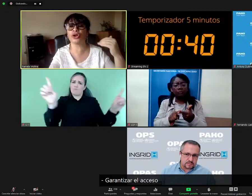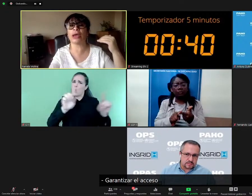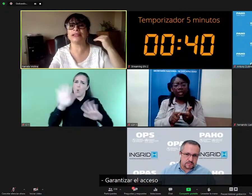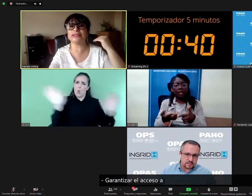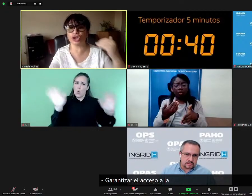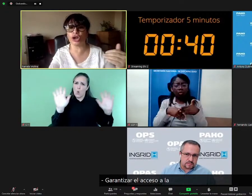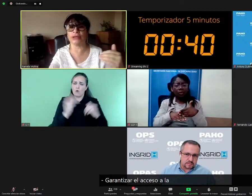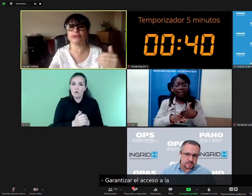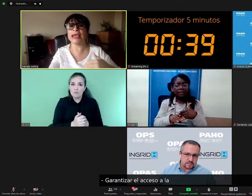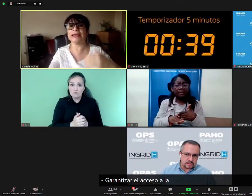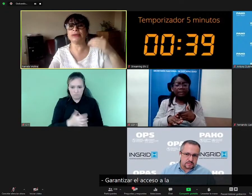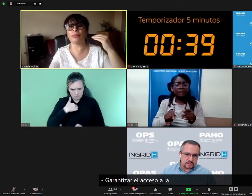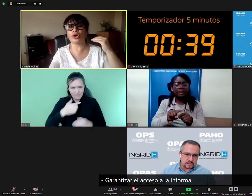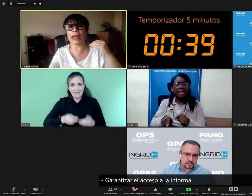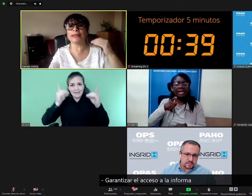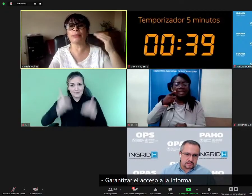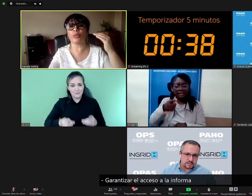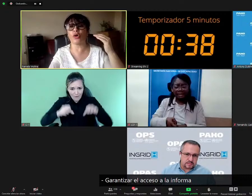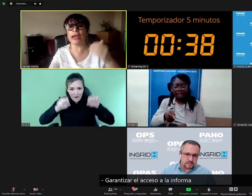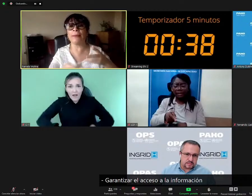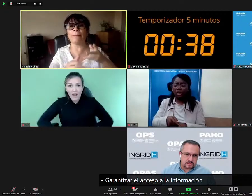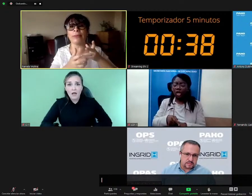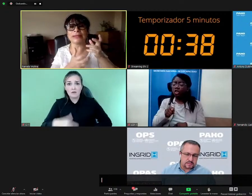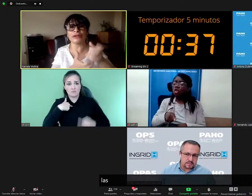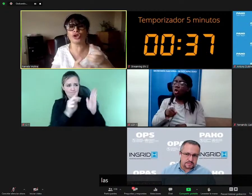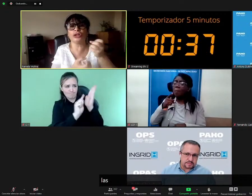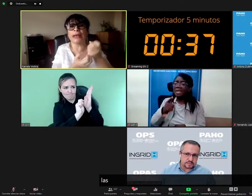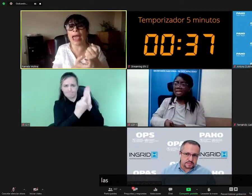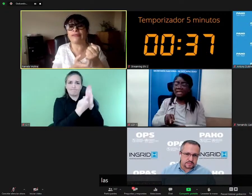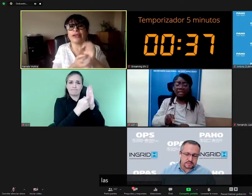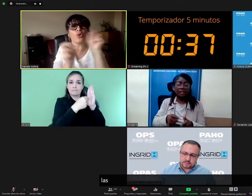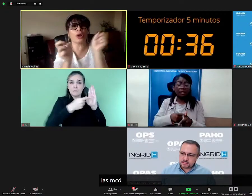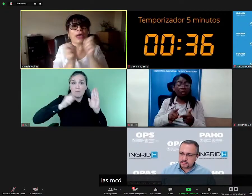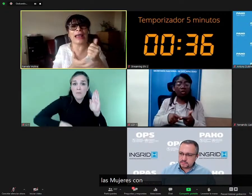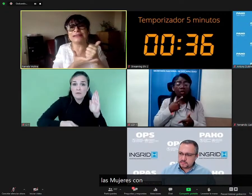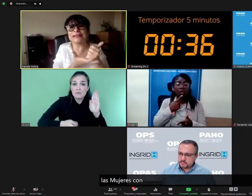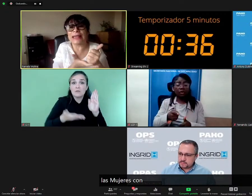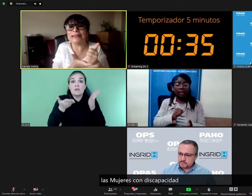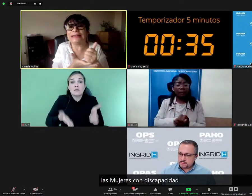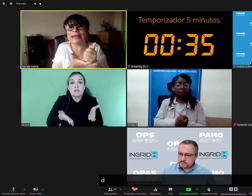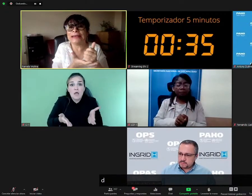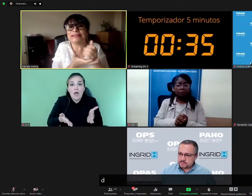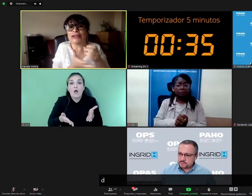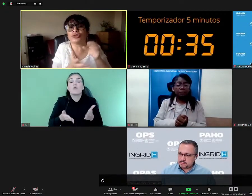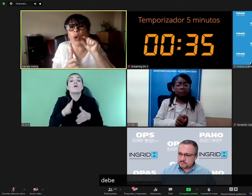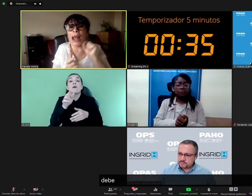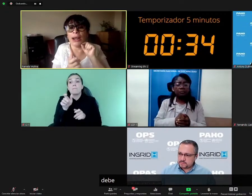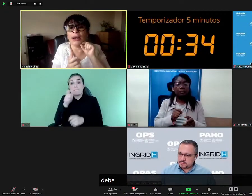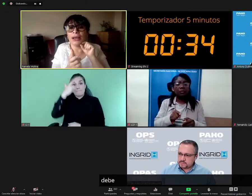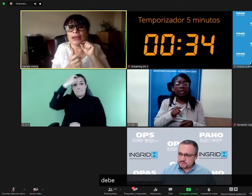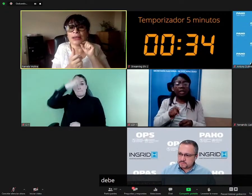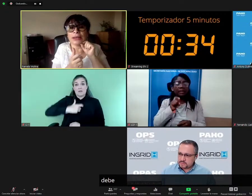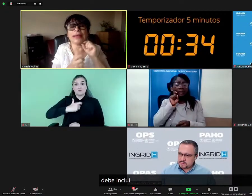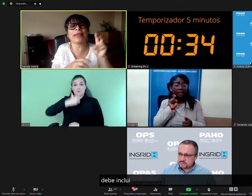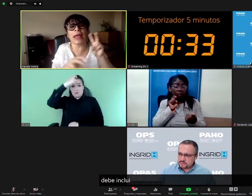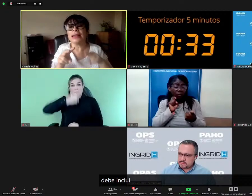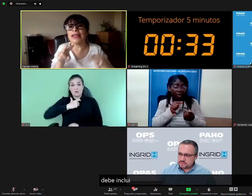information we may need to be taking into account in decision making promoting the implementation